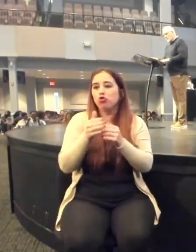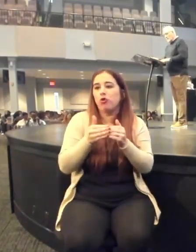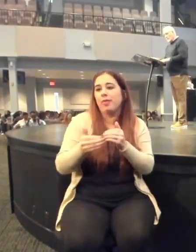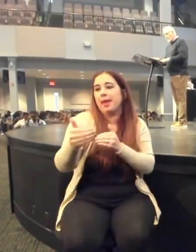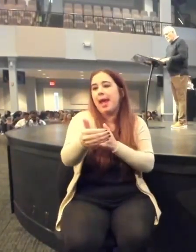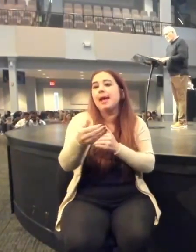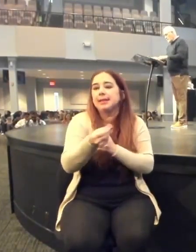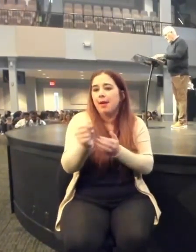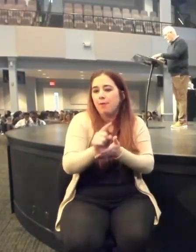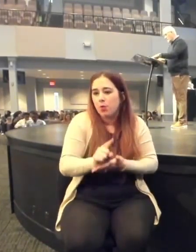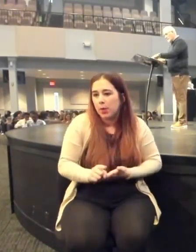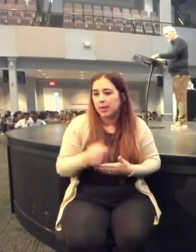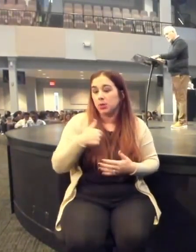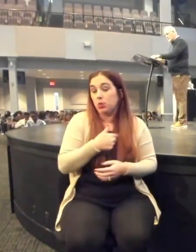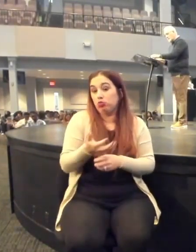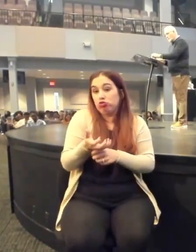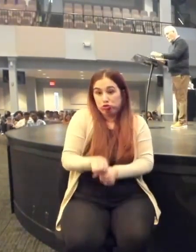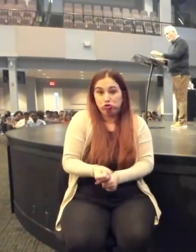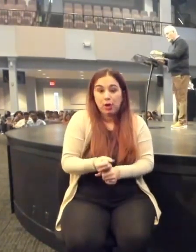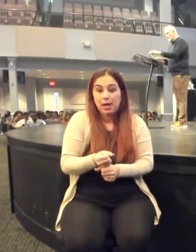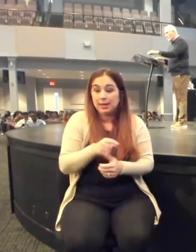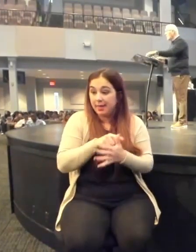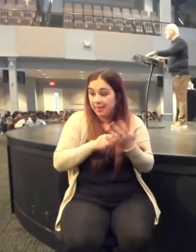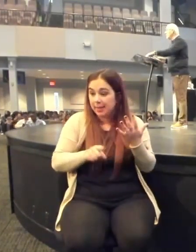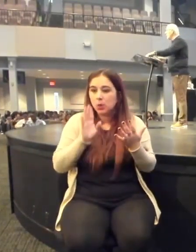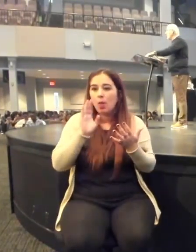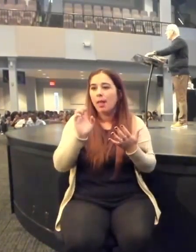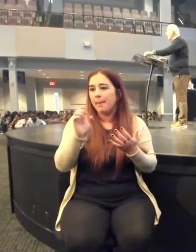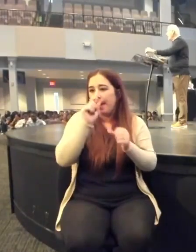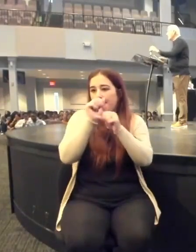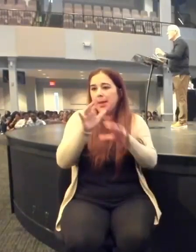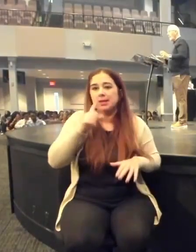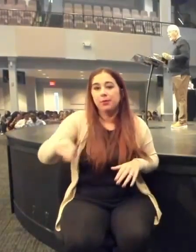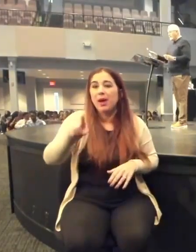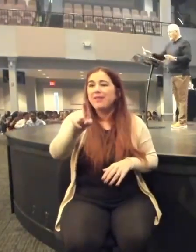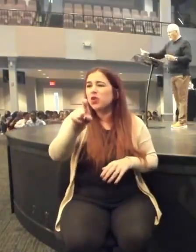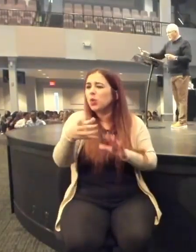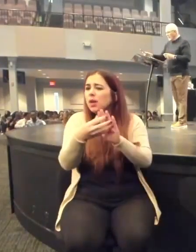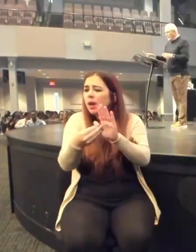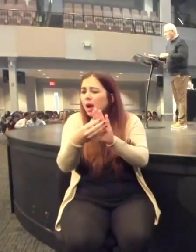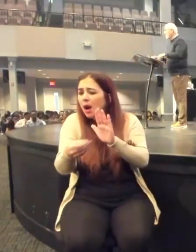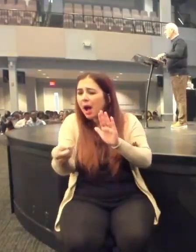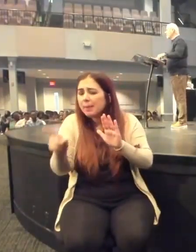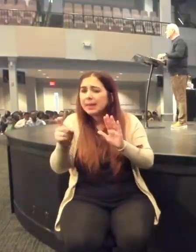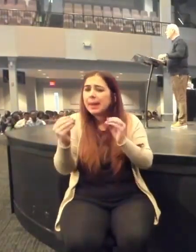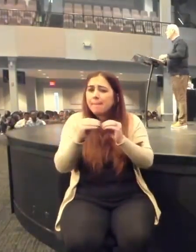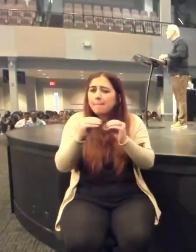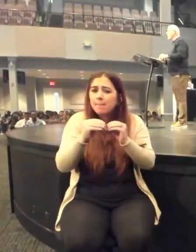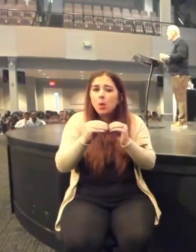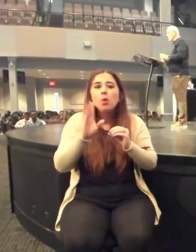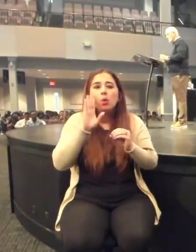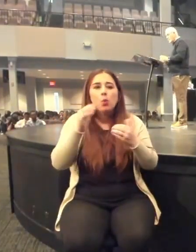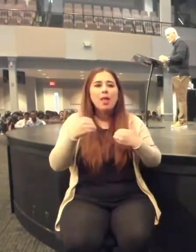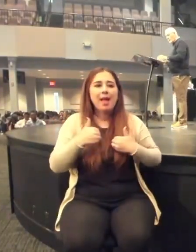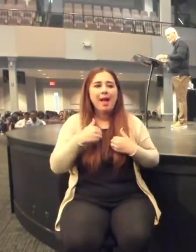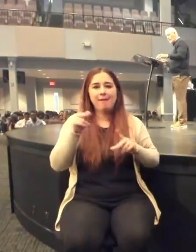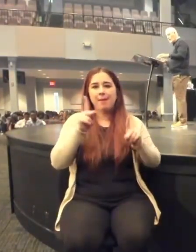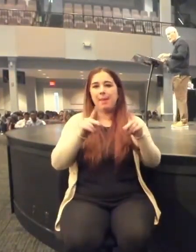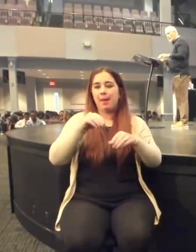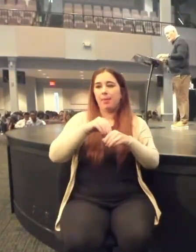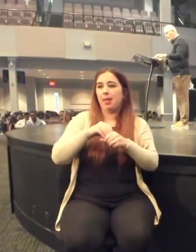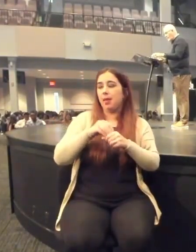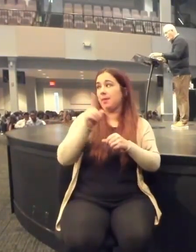next several weeks. We trust that these will be a blessing for you. If you need extra copies or would like to have extra copies, there will be people in the